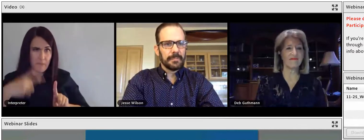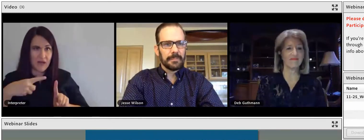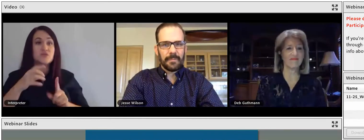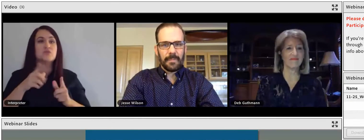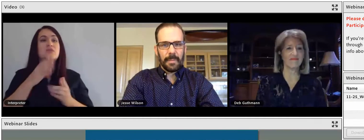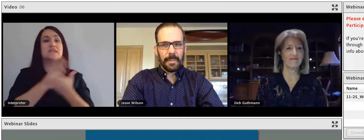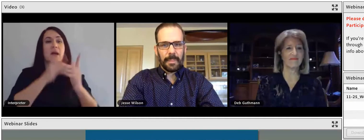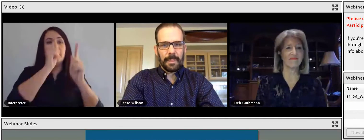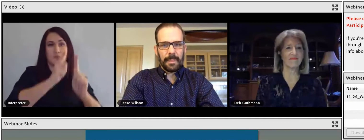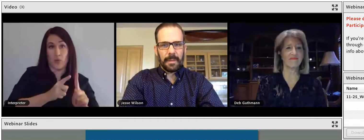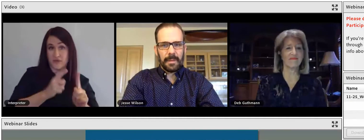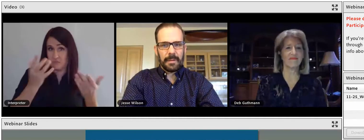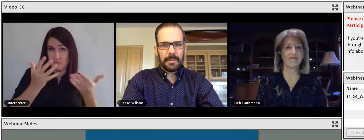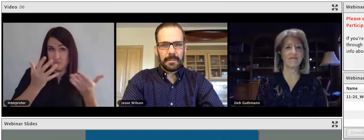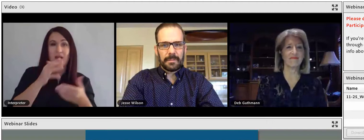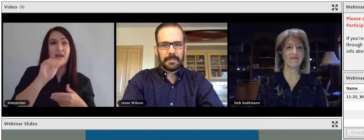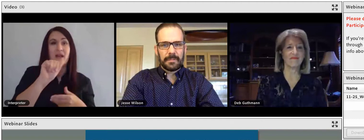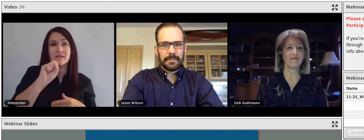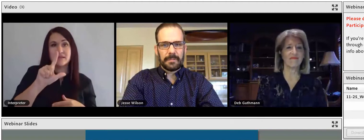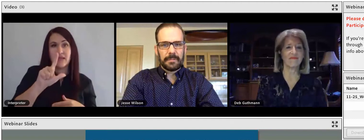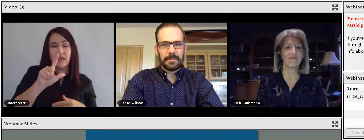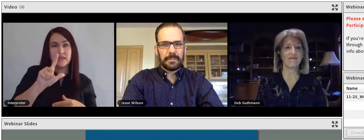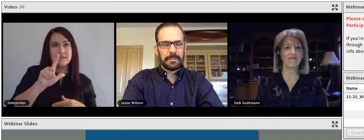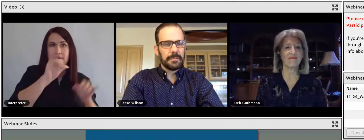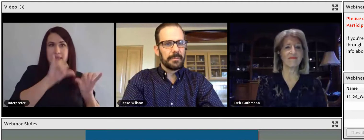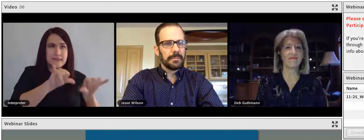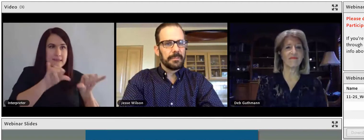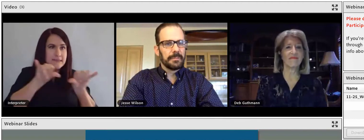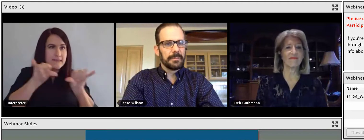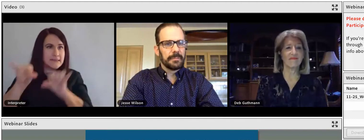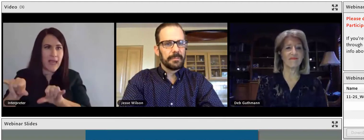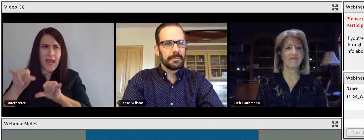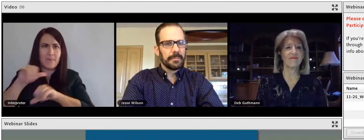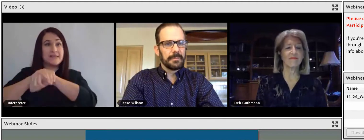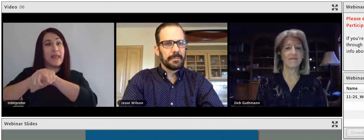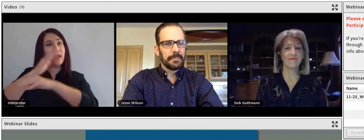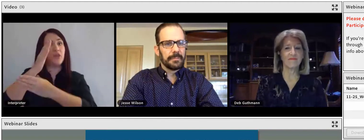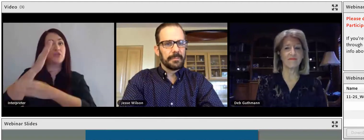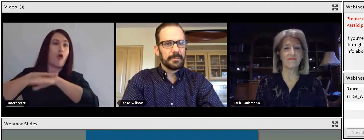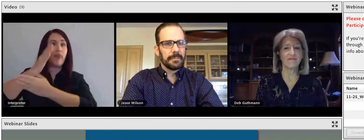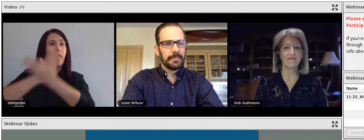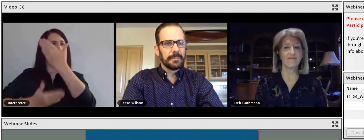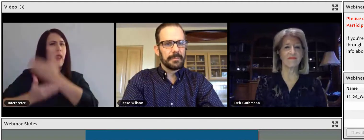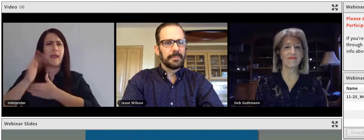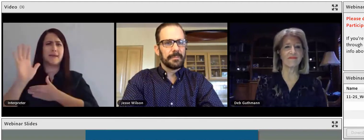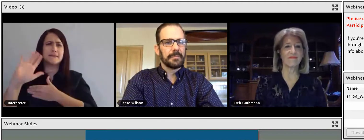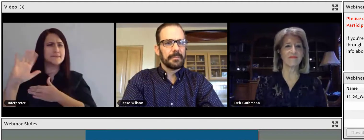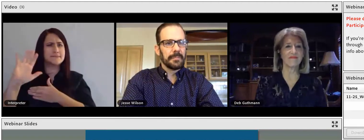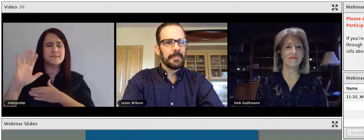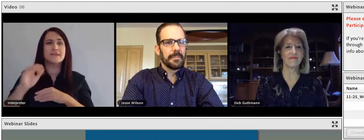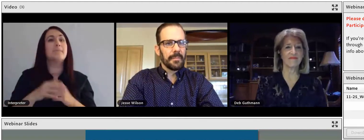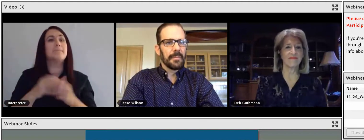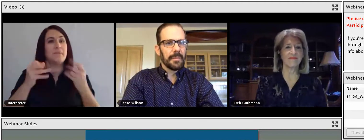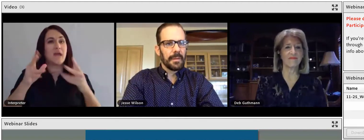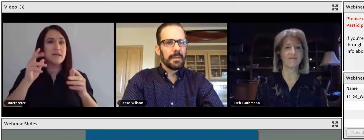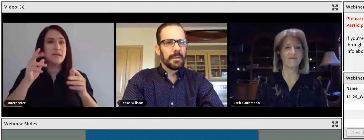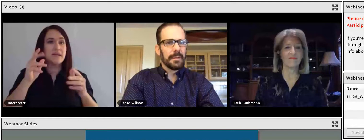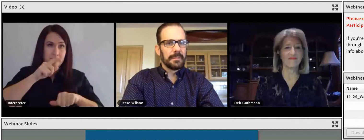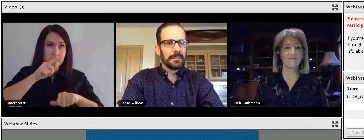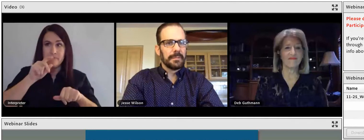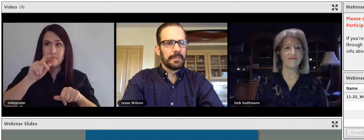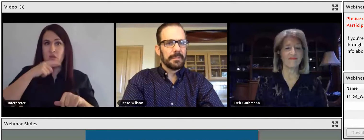that American Sign Language is not the same as English on the hands. A lot of times a hearing person will say, I want